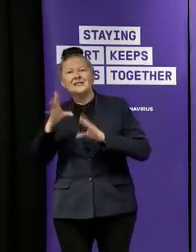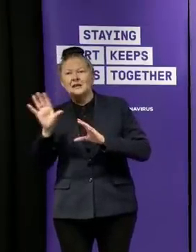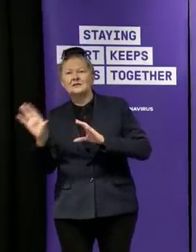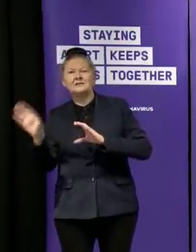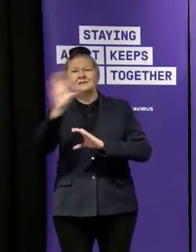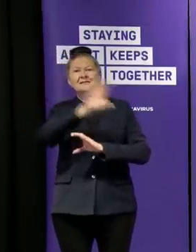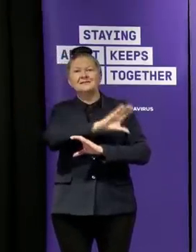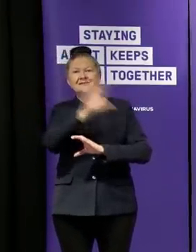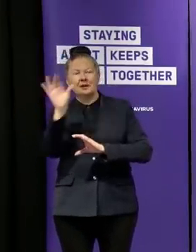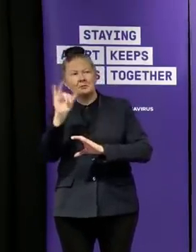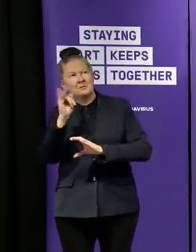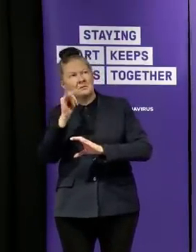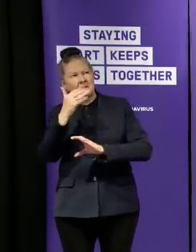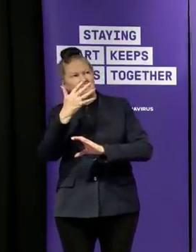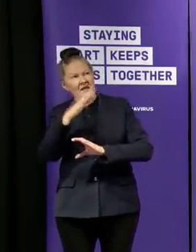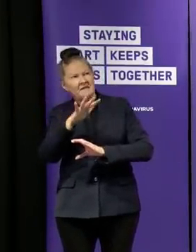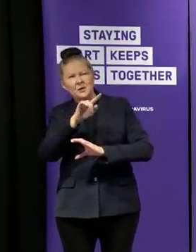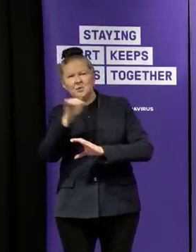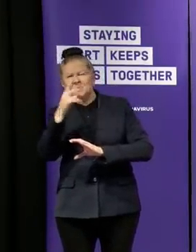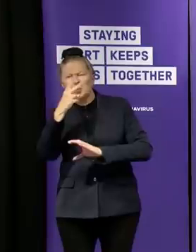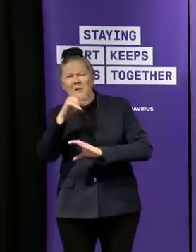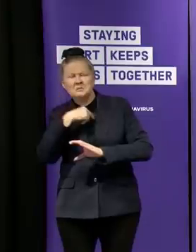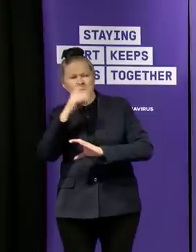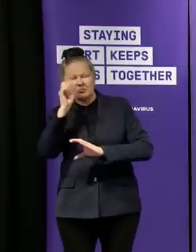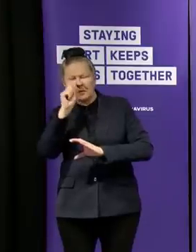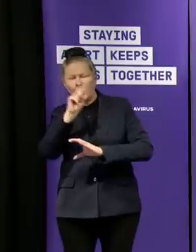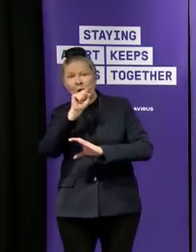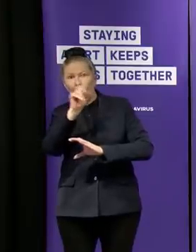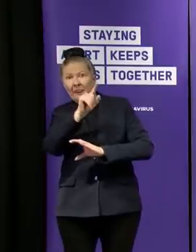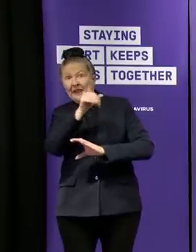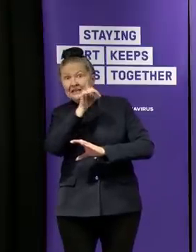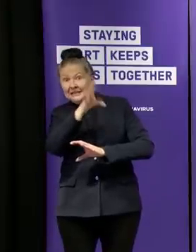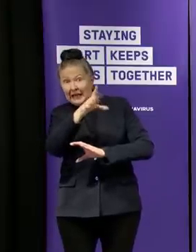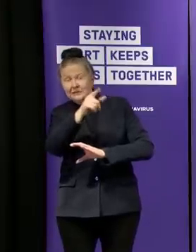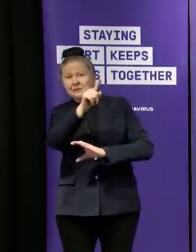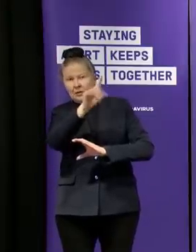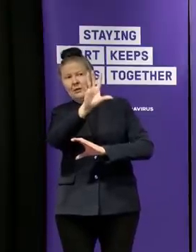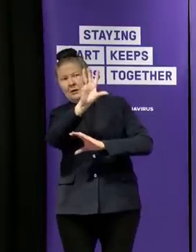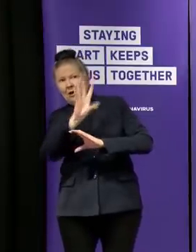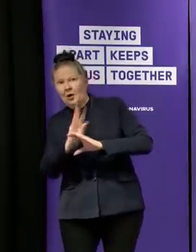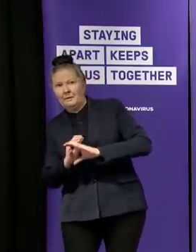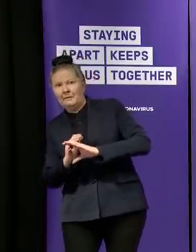be a bit less outside, but as soon as we can confirm that, we will, and that'll be the product of working with